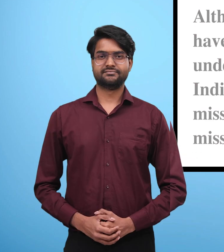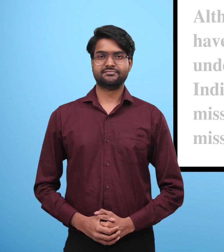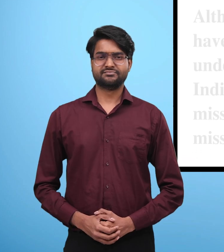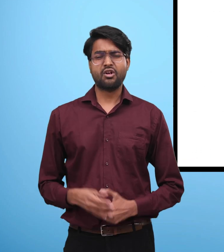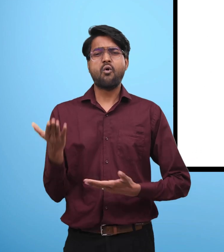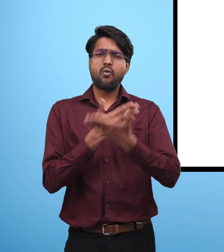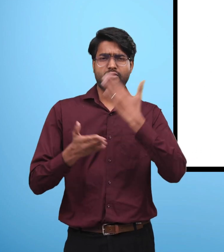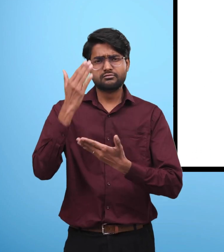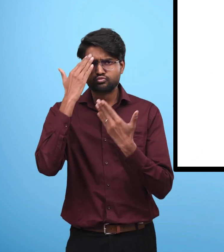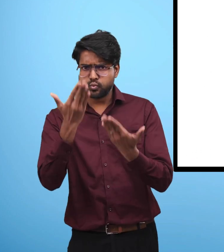Do you know?